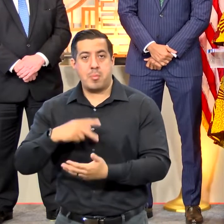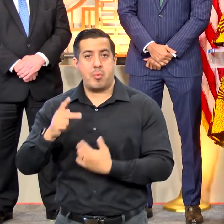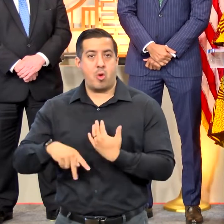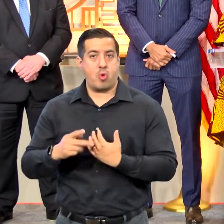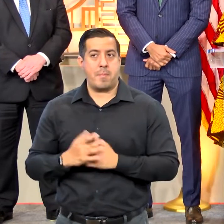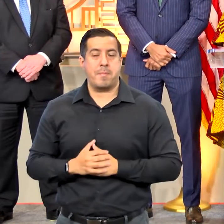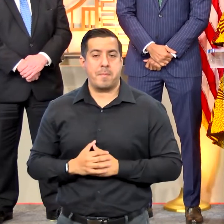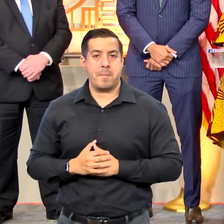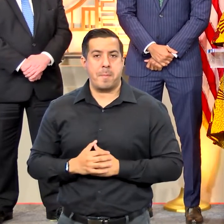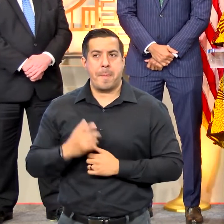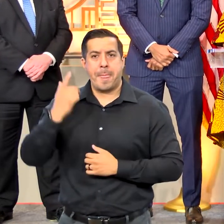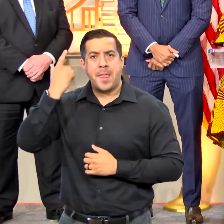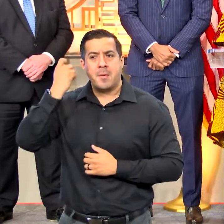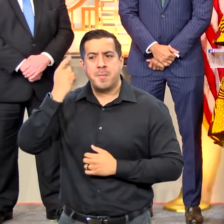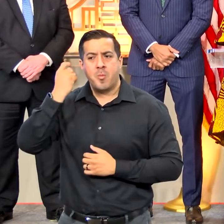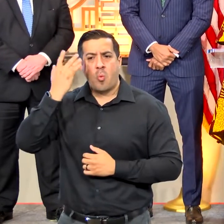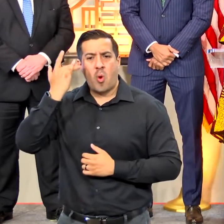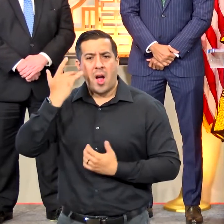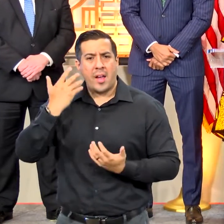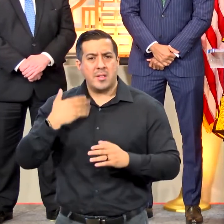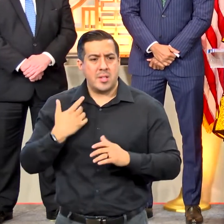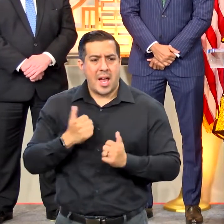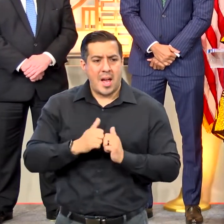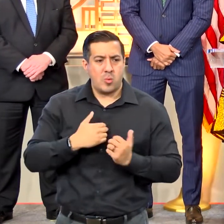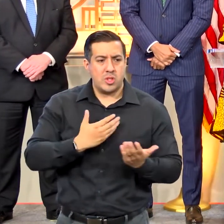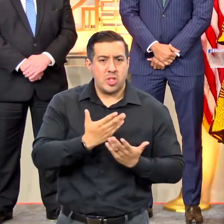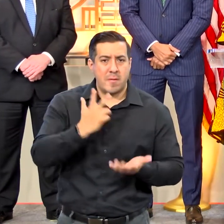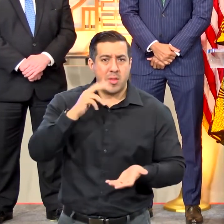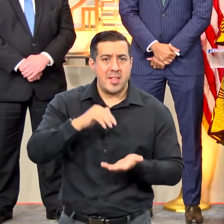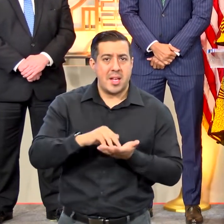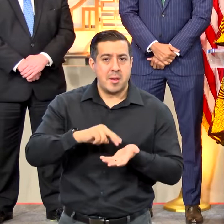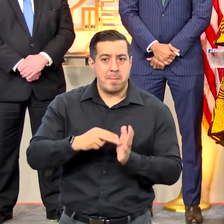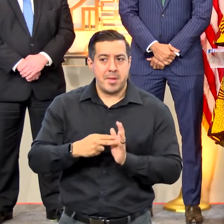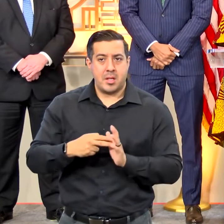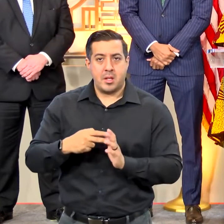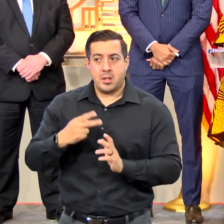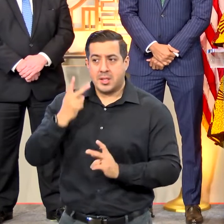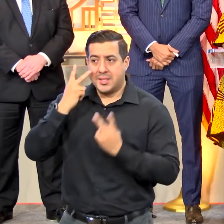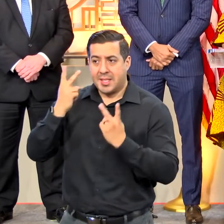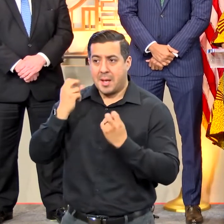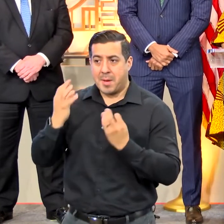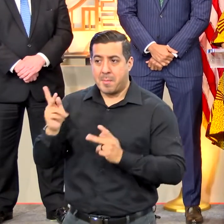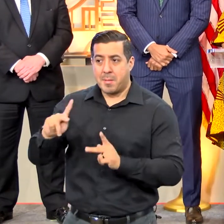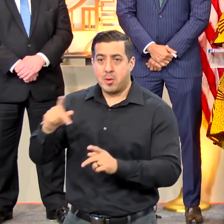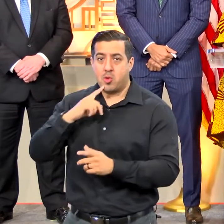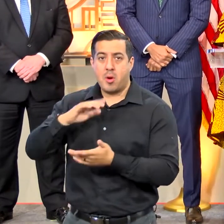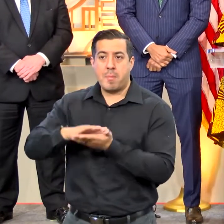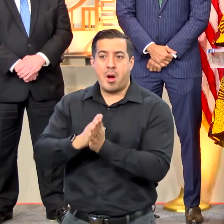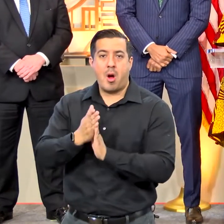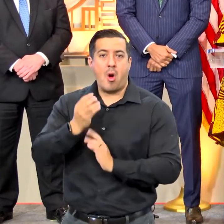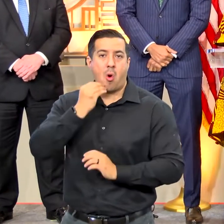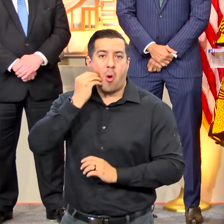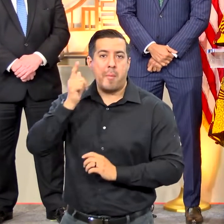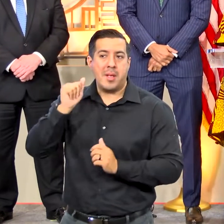able to serve 7,000 people tells you how many people we kept from being homeless in the first place.